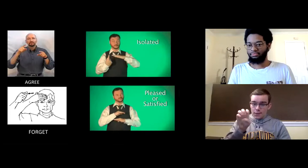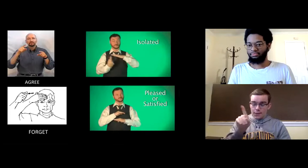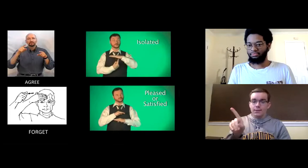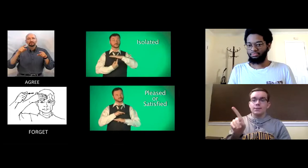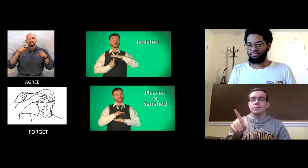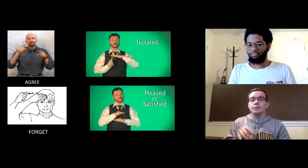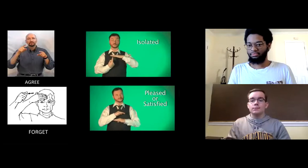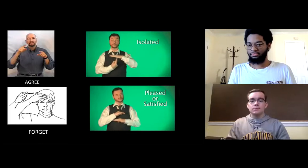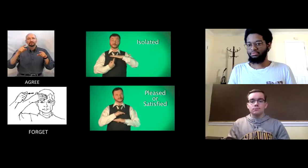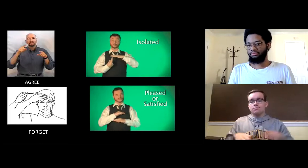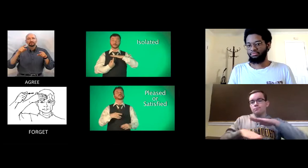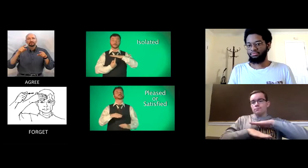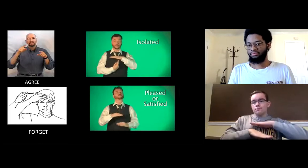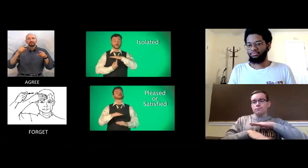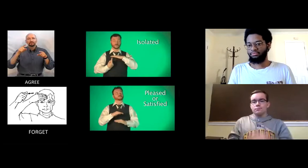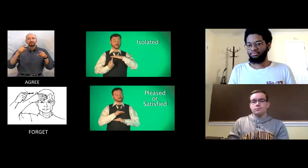or pleased.